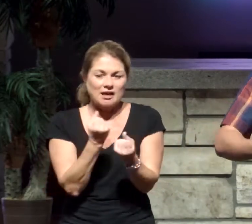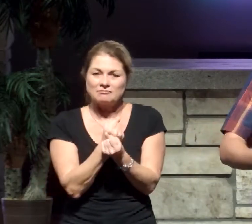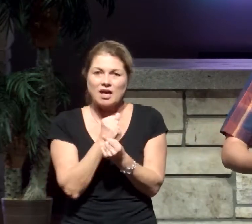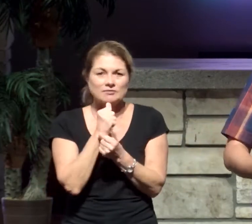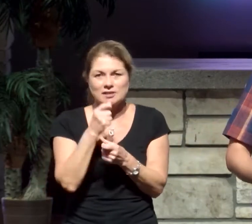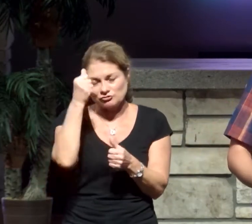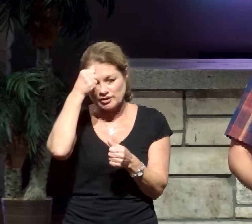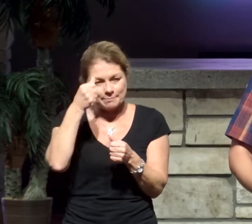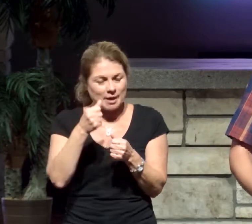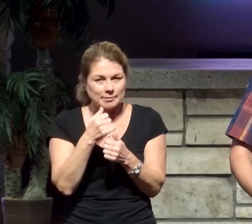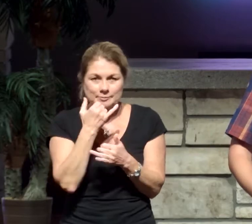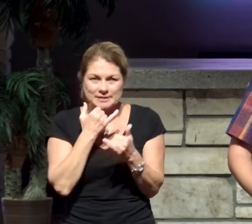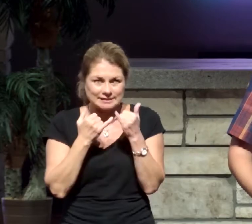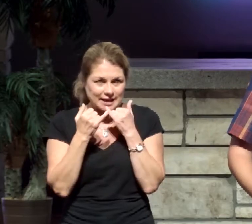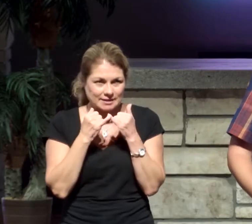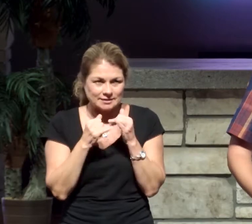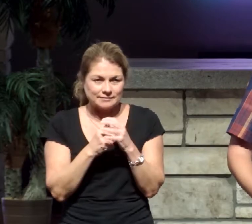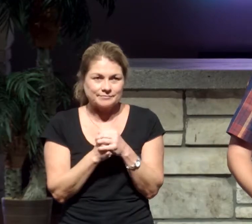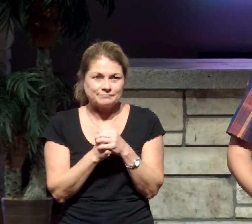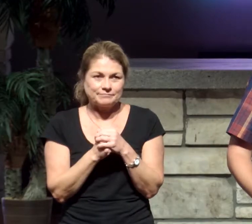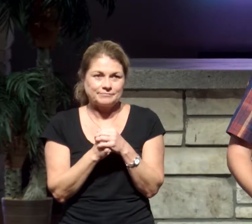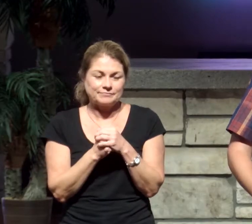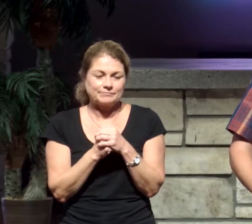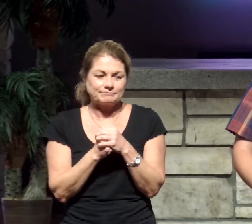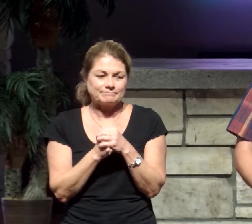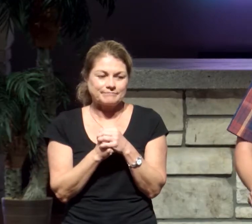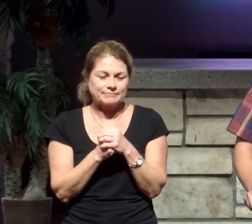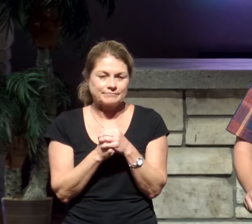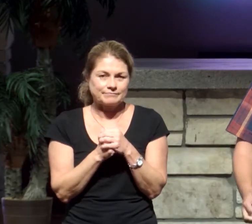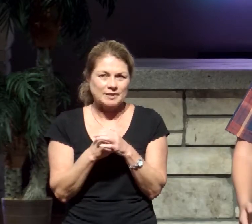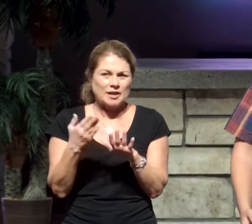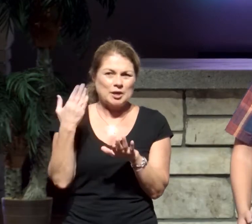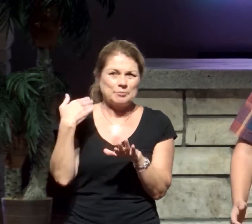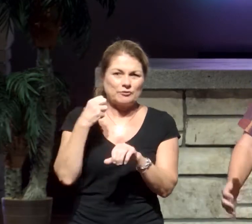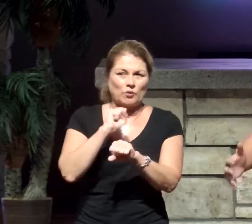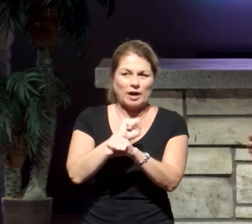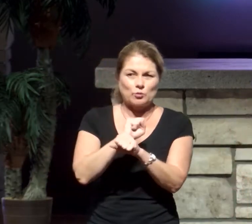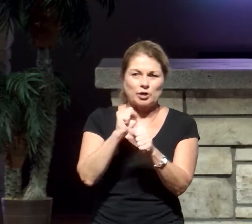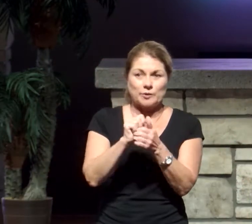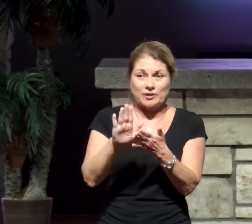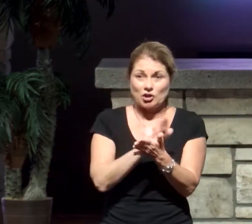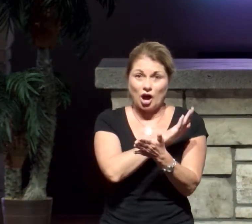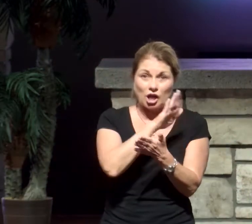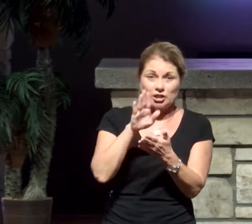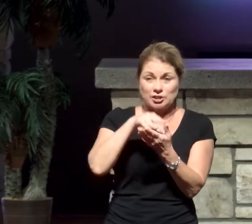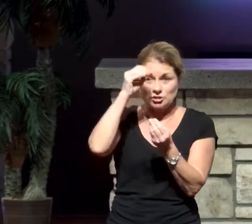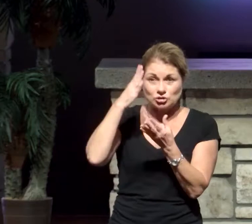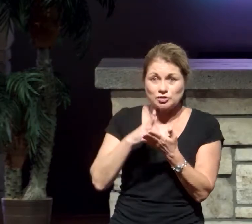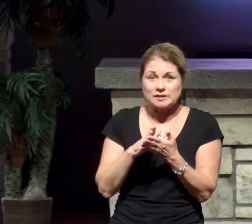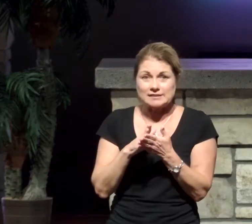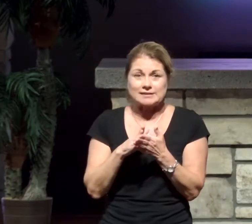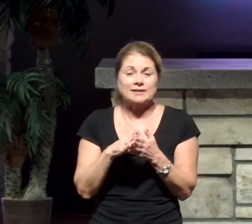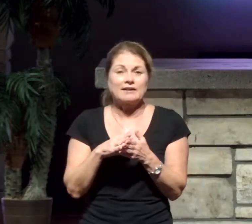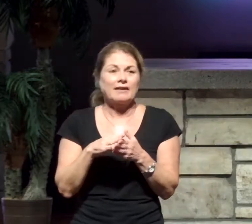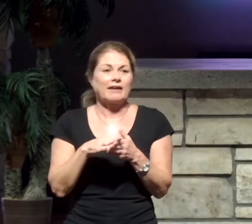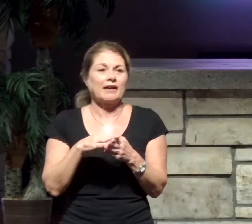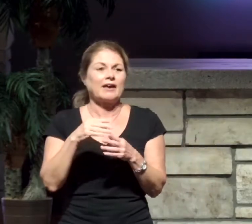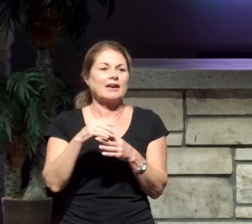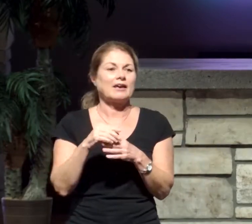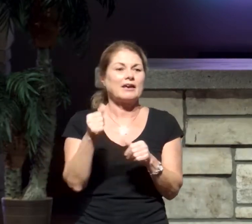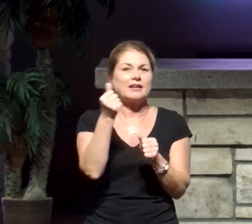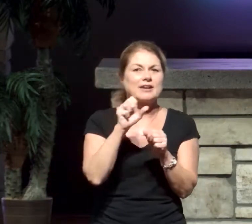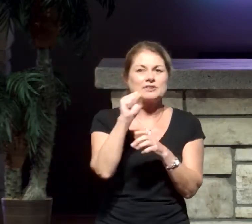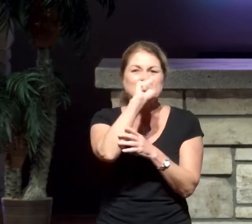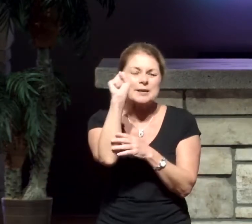record of wrongs. You know, and I used to work with college students. At the beginning of every semester, we would do this activity